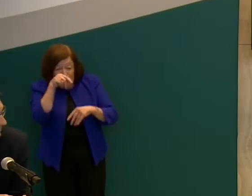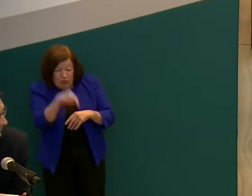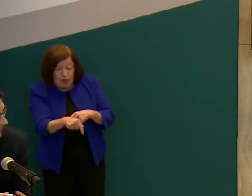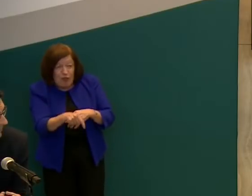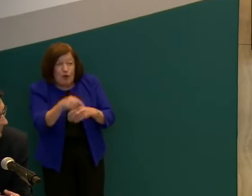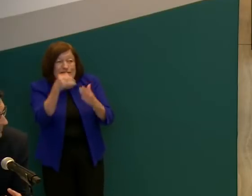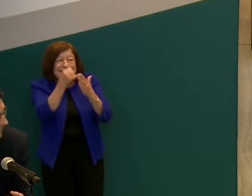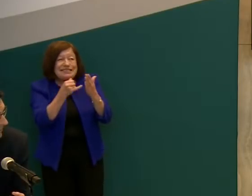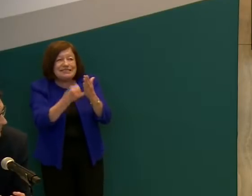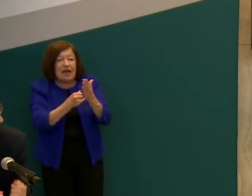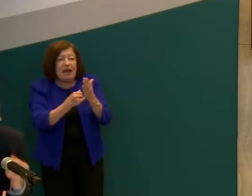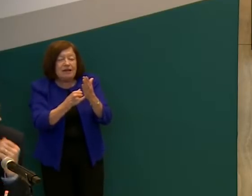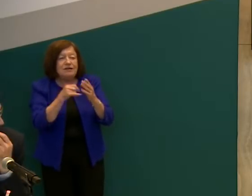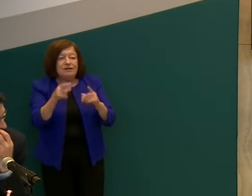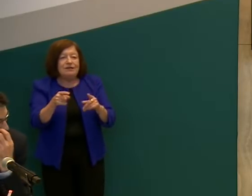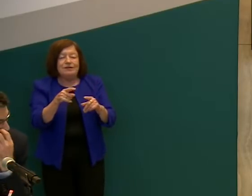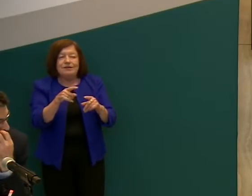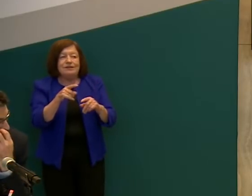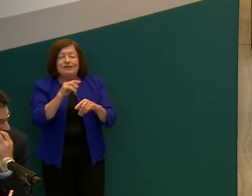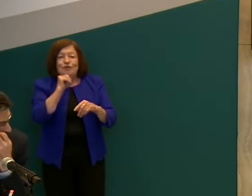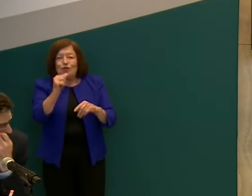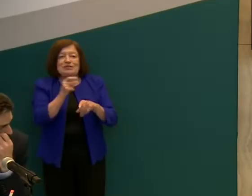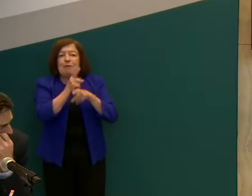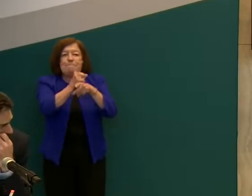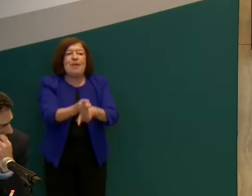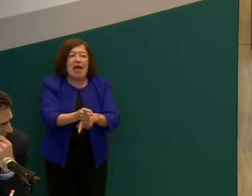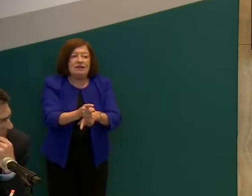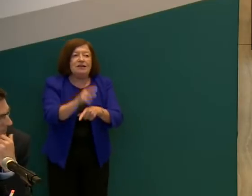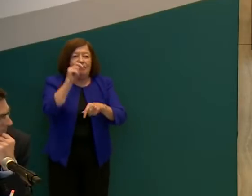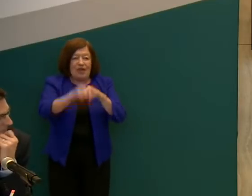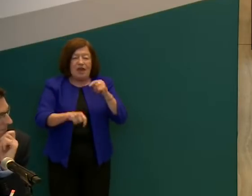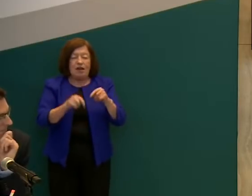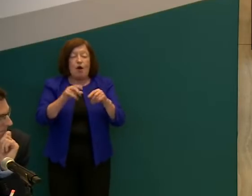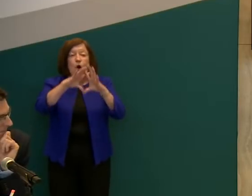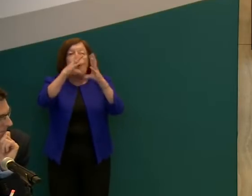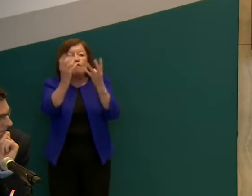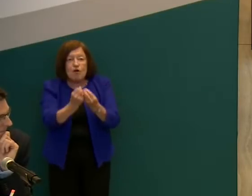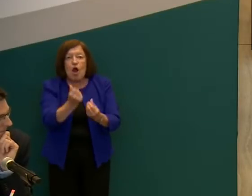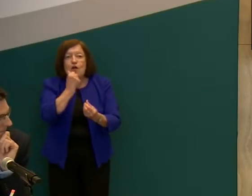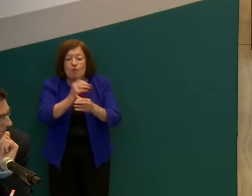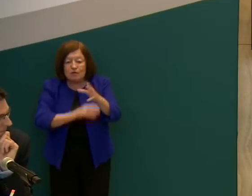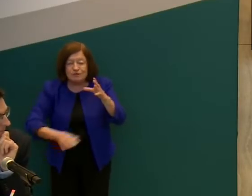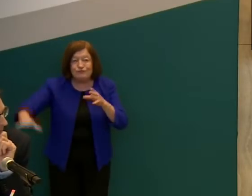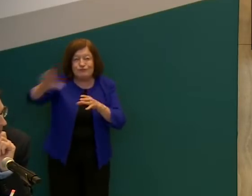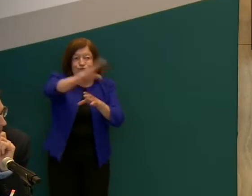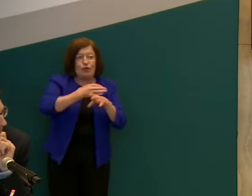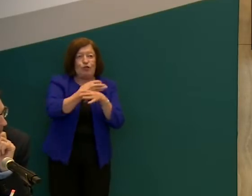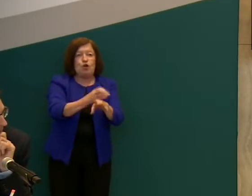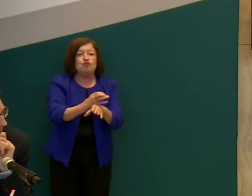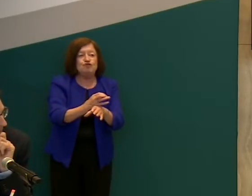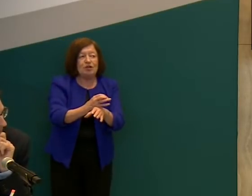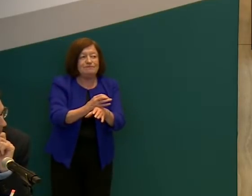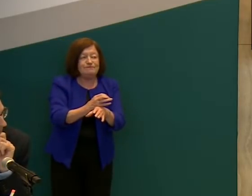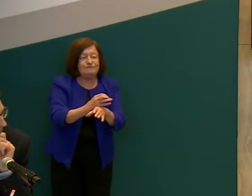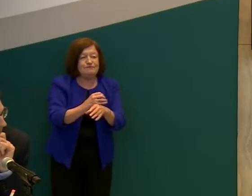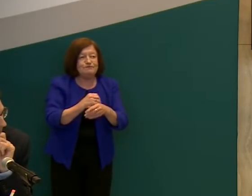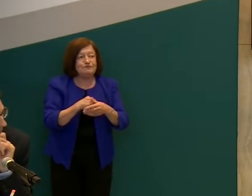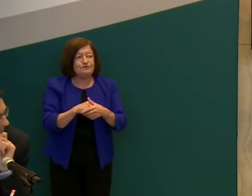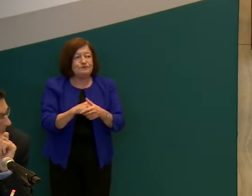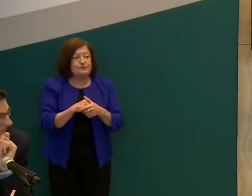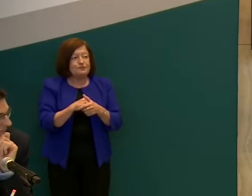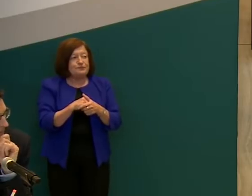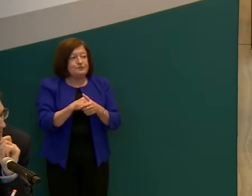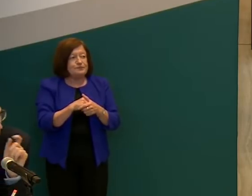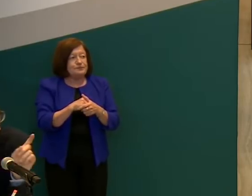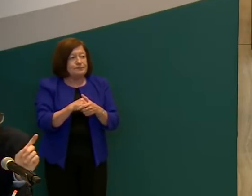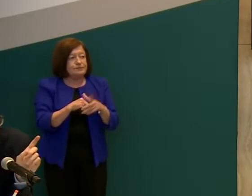of details are inherently more unreliable than a population average model, which is what we were using when the whole country, so to speak, was in